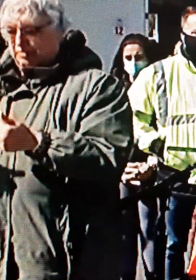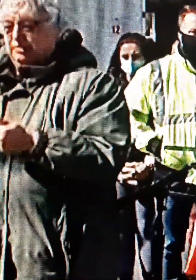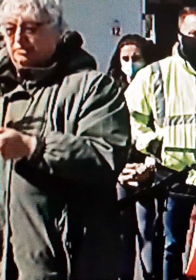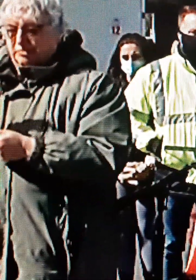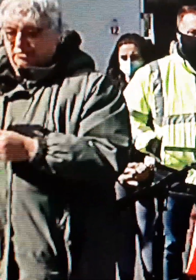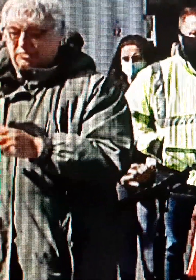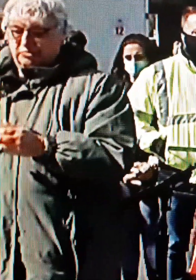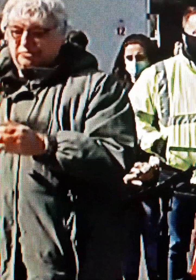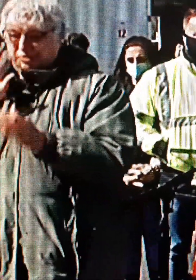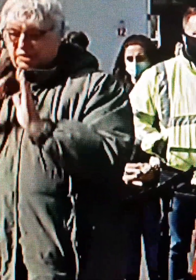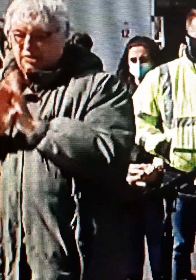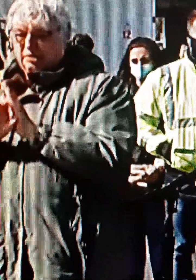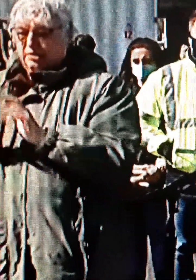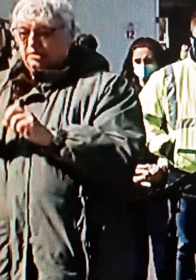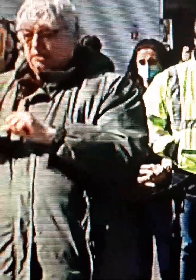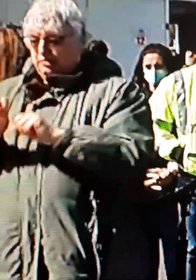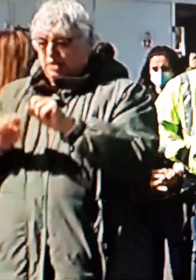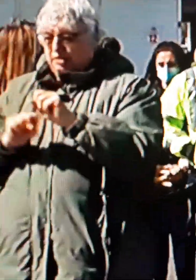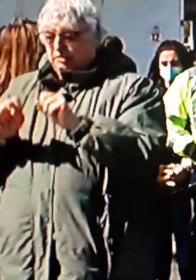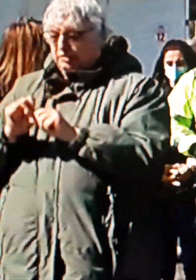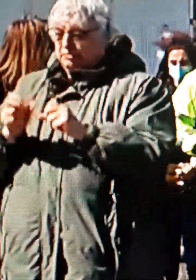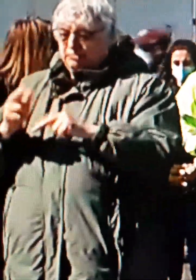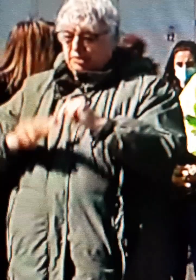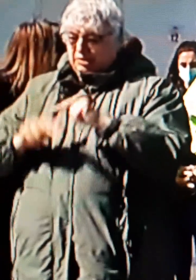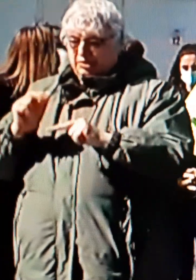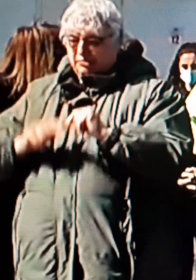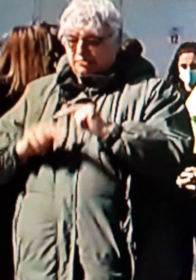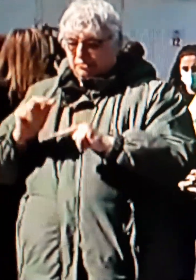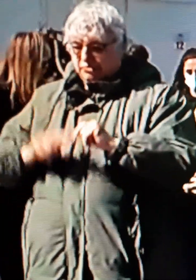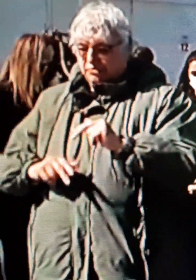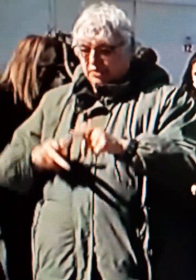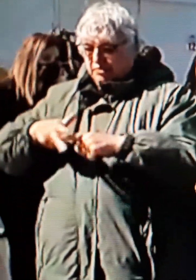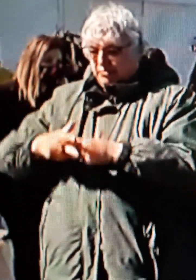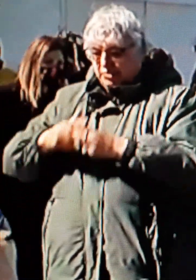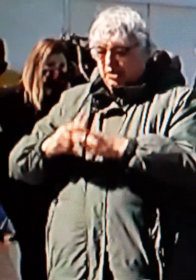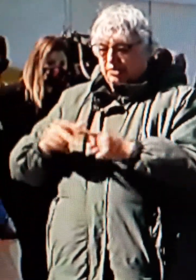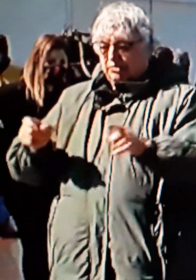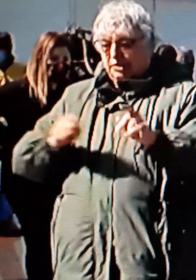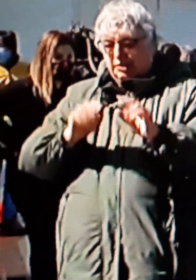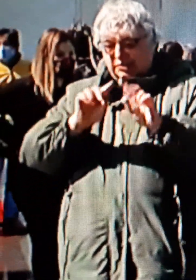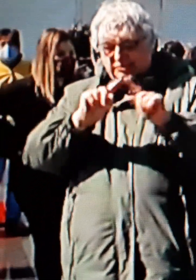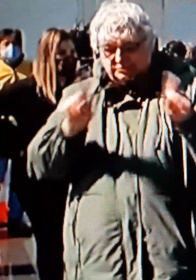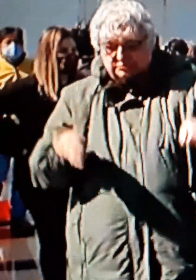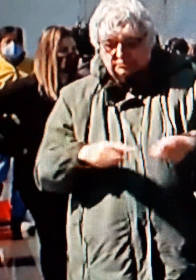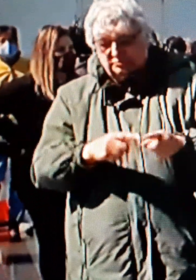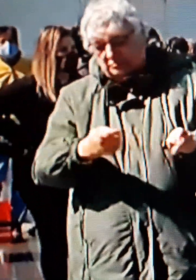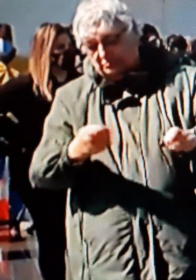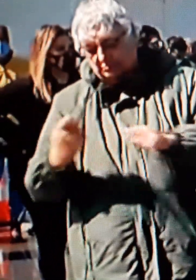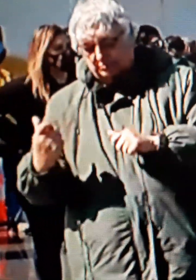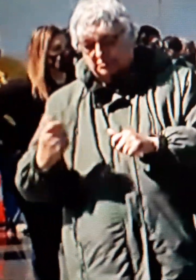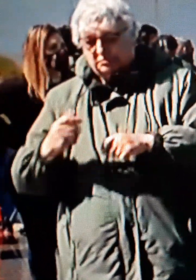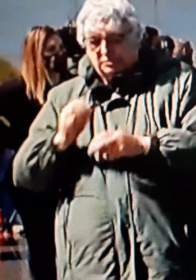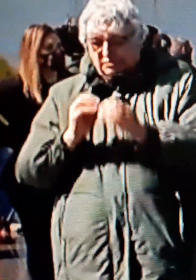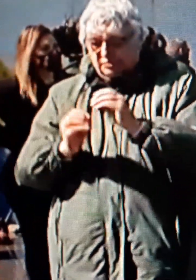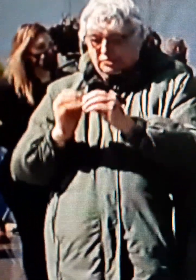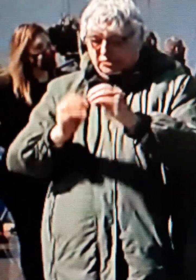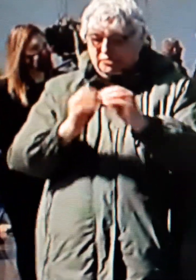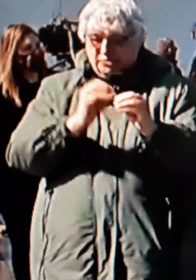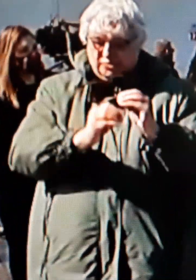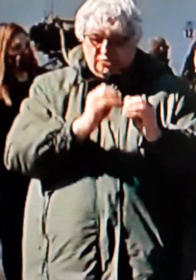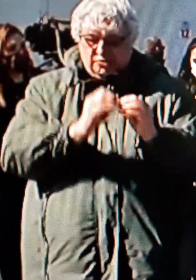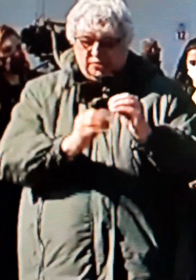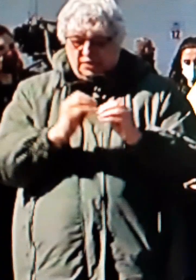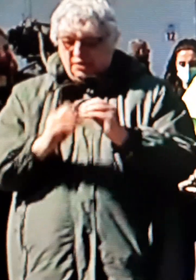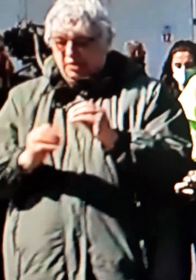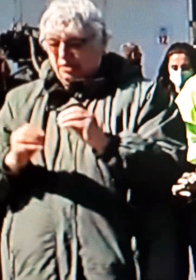pictures. Structures having been damaged where plumbers having to come in and really do, you know, damage your home